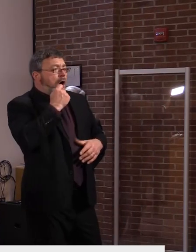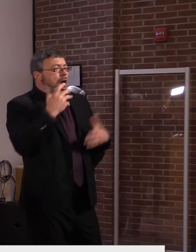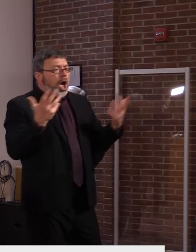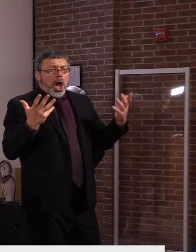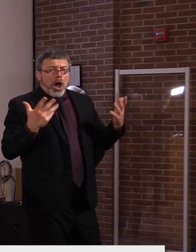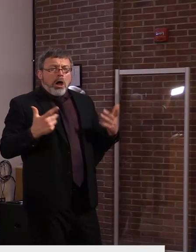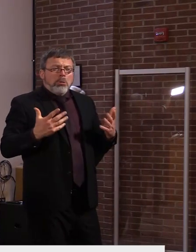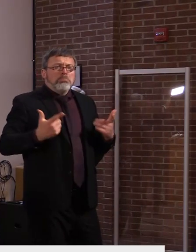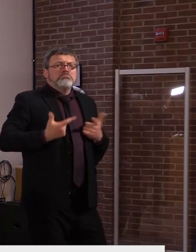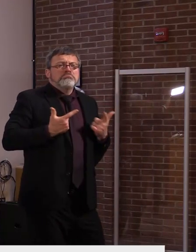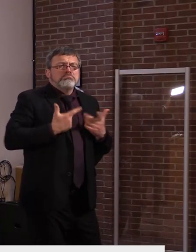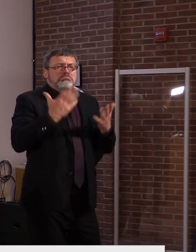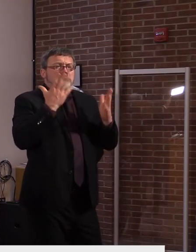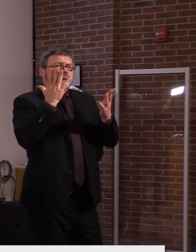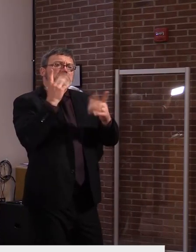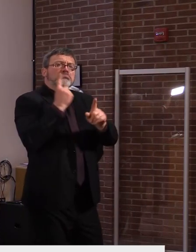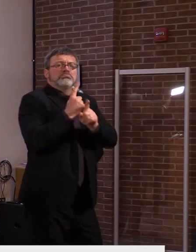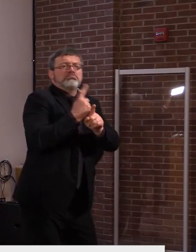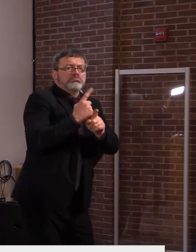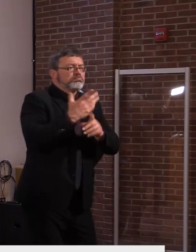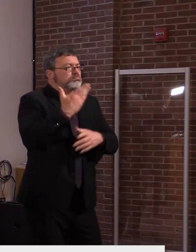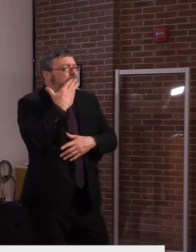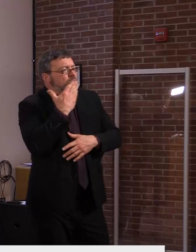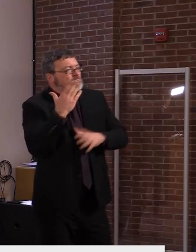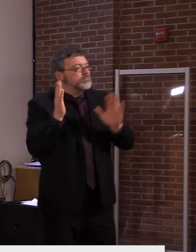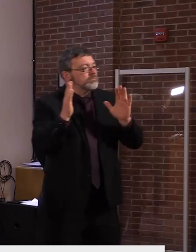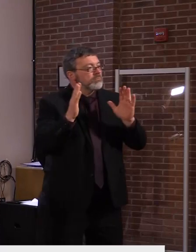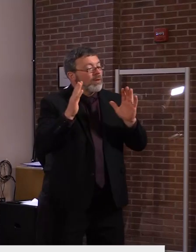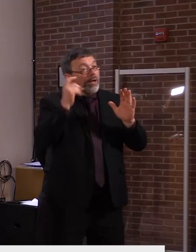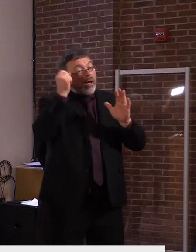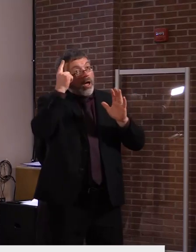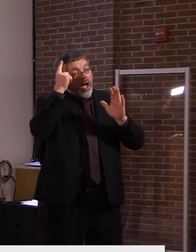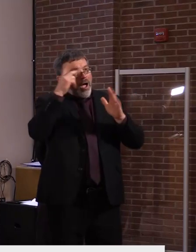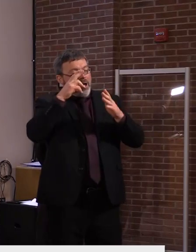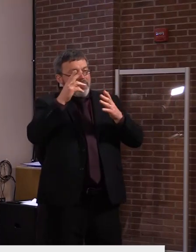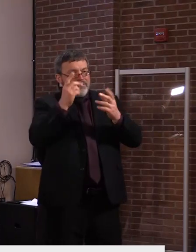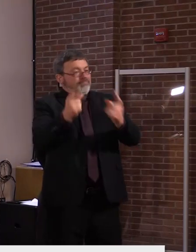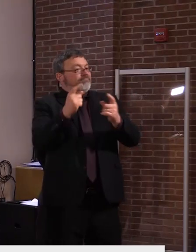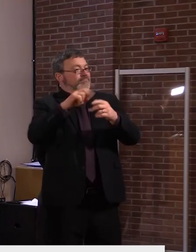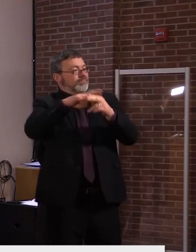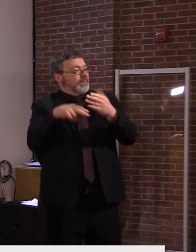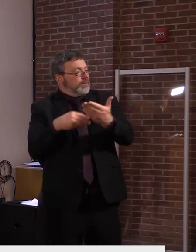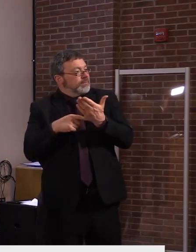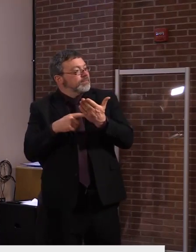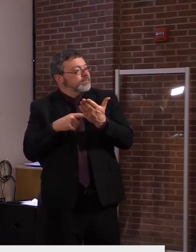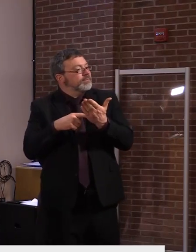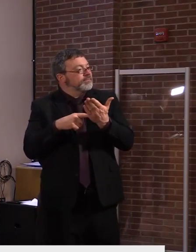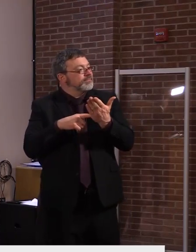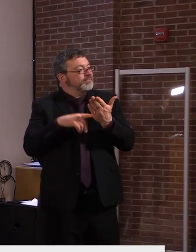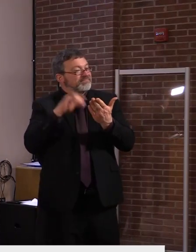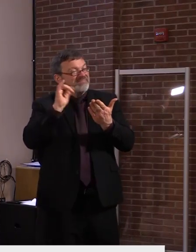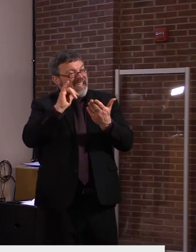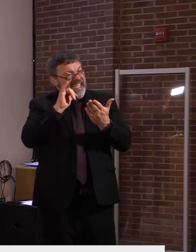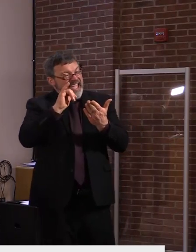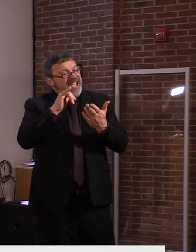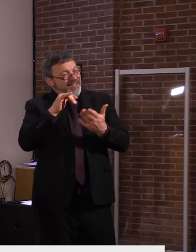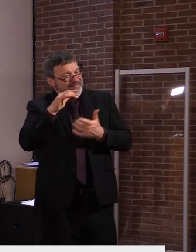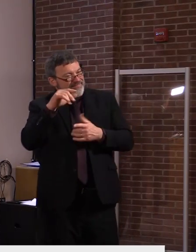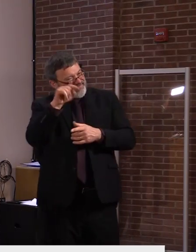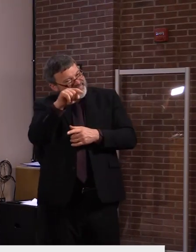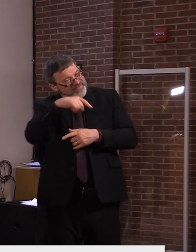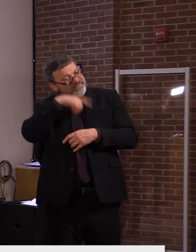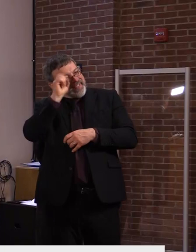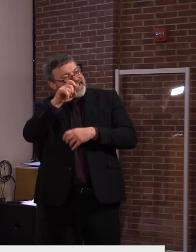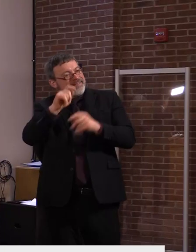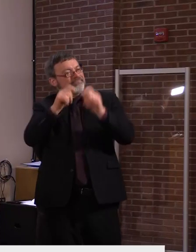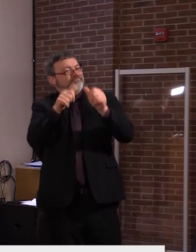PCR tests, but certainly the turnaround time is much quicker. And I think it's the wave of the future. Well, we talked about this a bit with the White House. I think